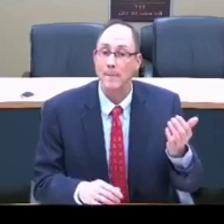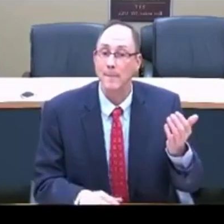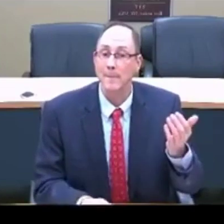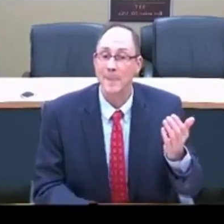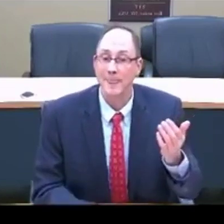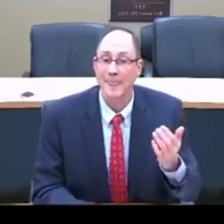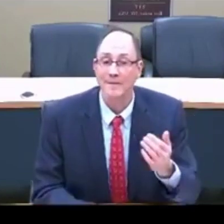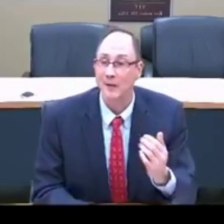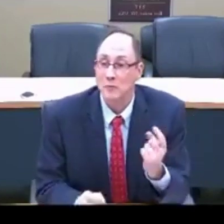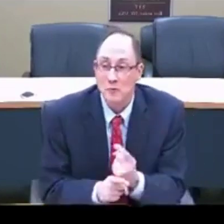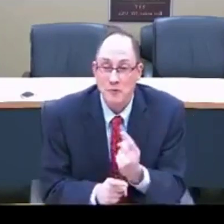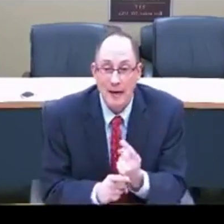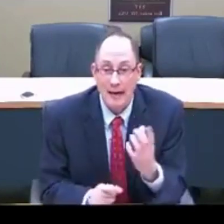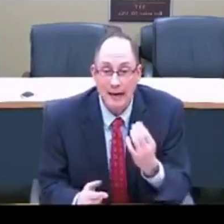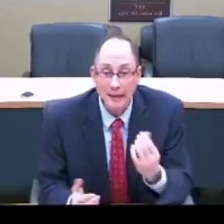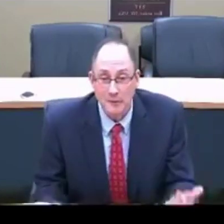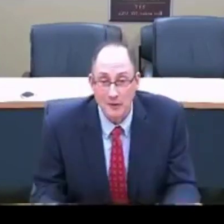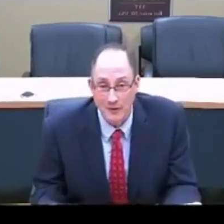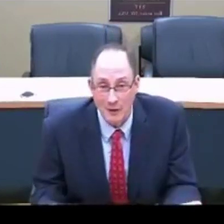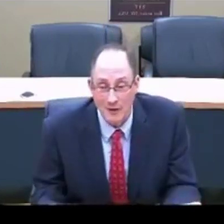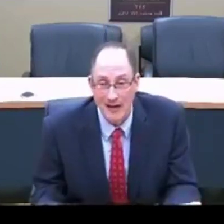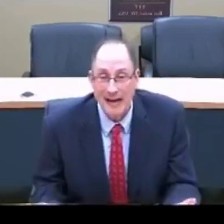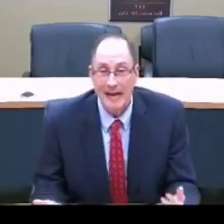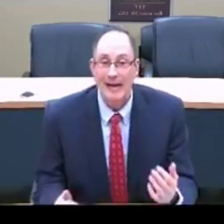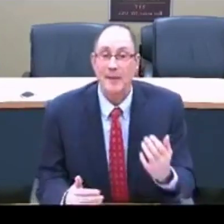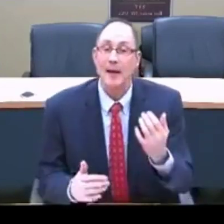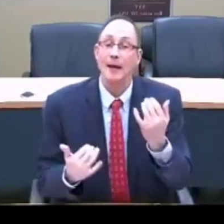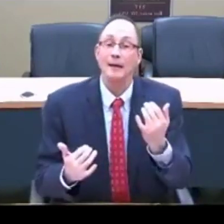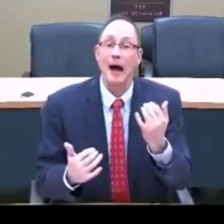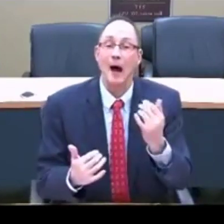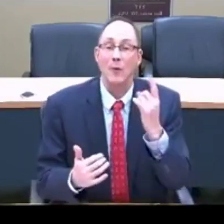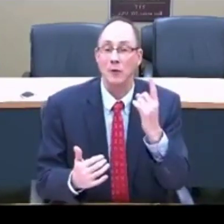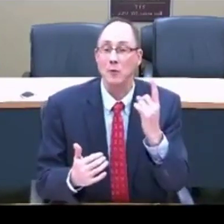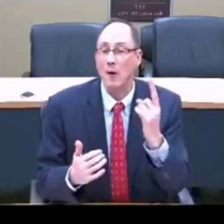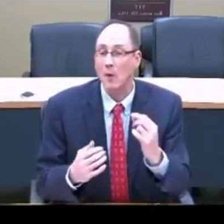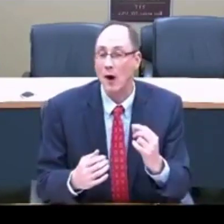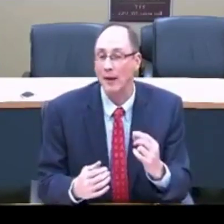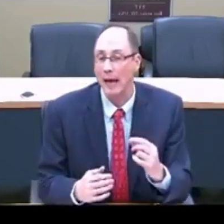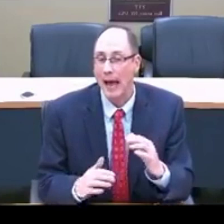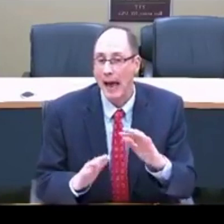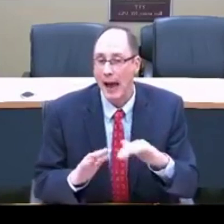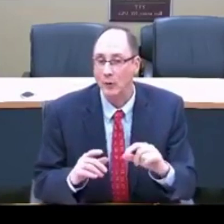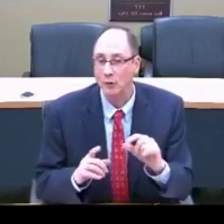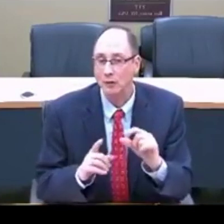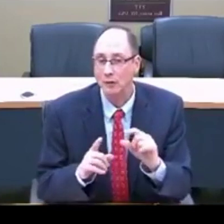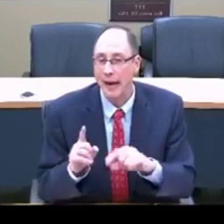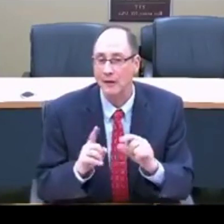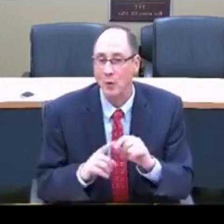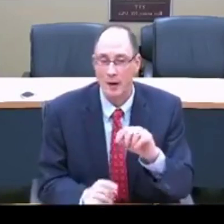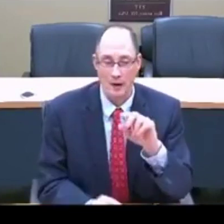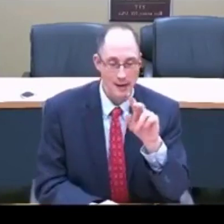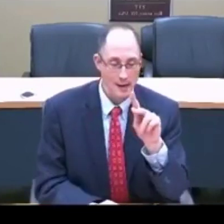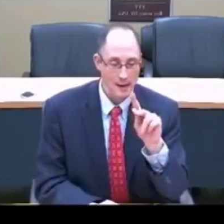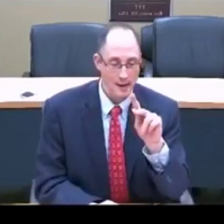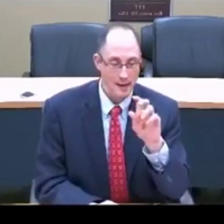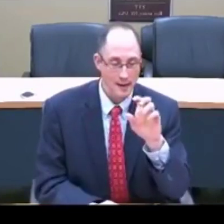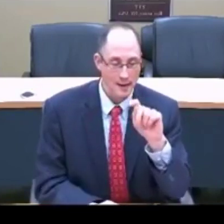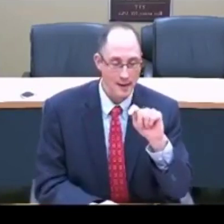beautiful language. It's a beautiful It is beautiful. Now, we'll do one more. Okay. How would you sign the word